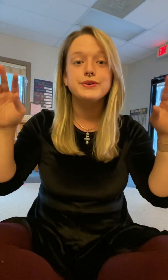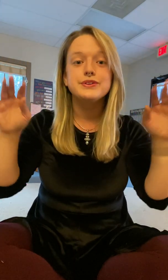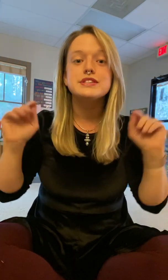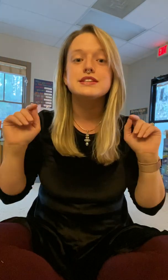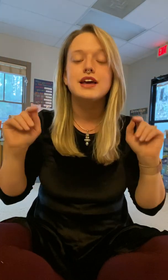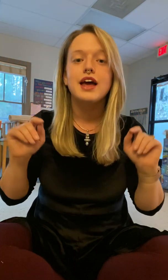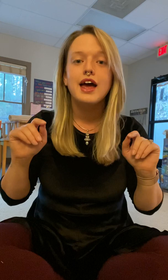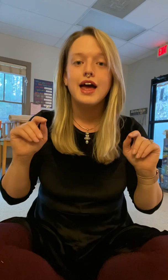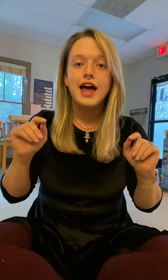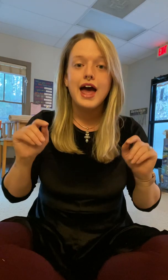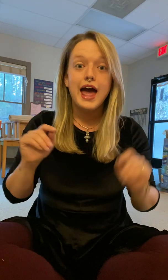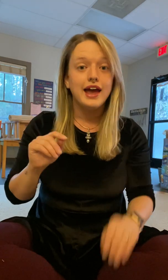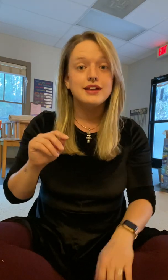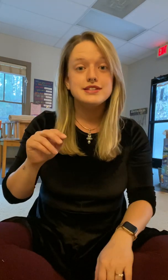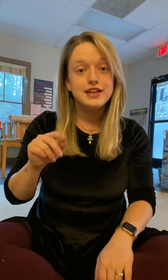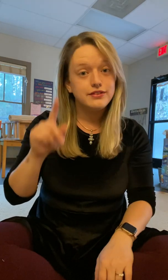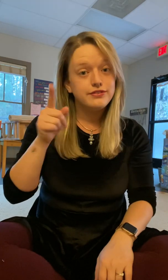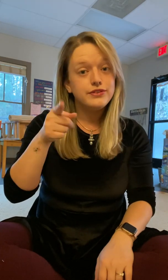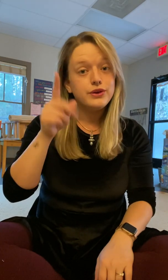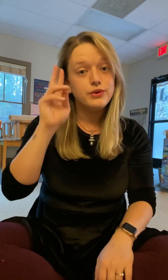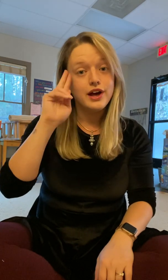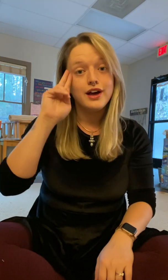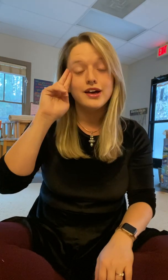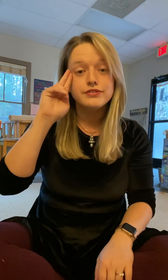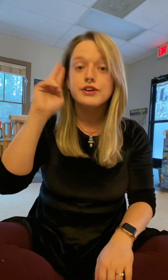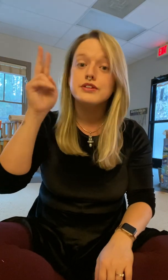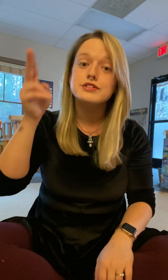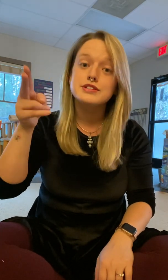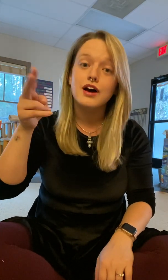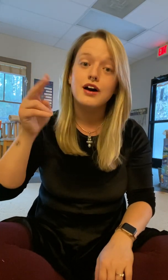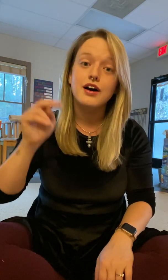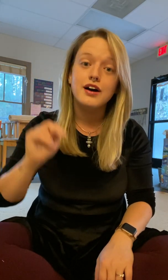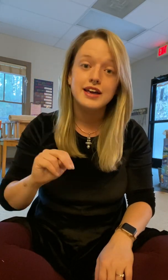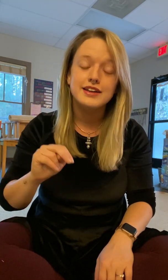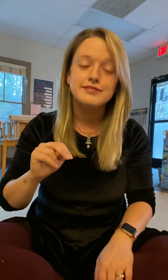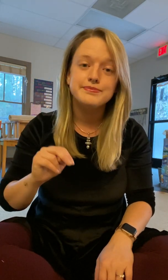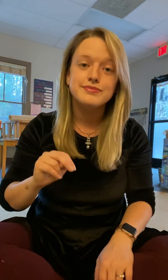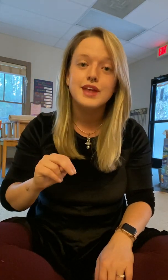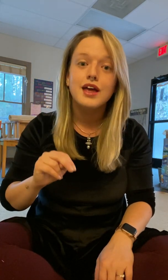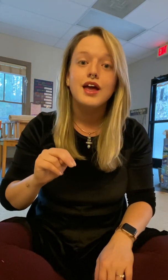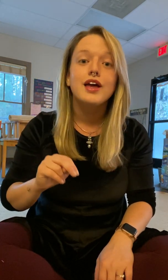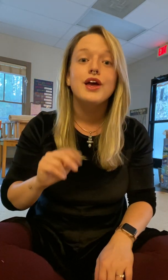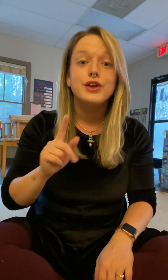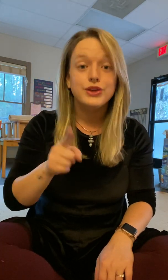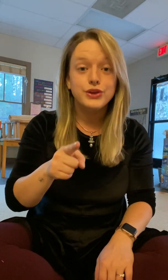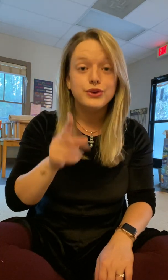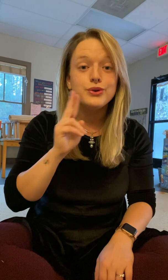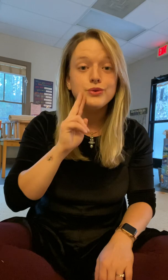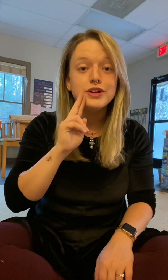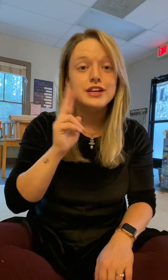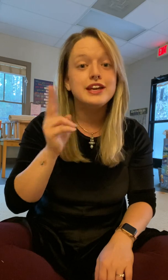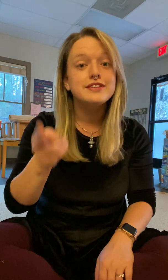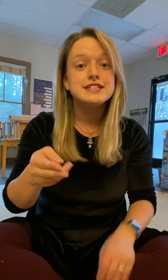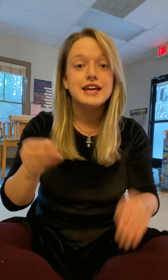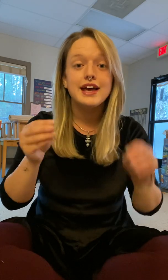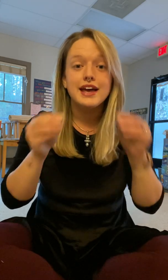nose, and if you ever saw it, you would even say